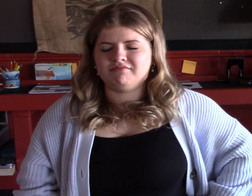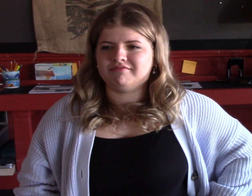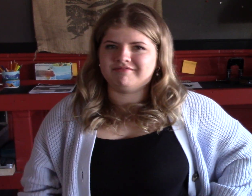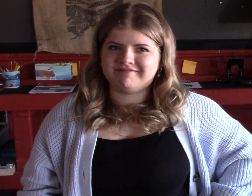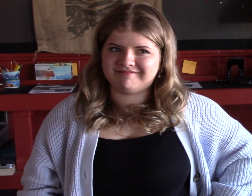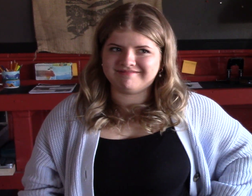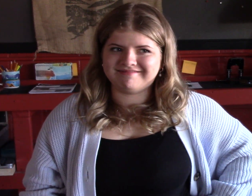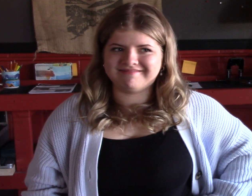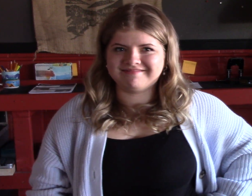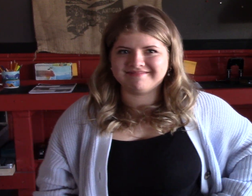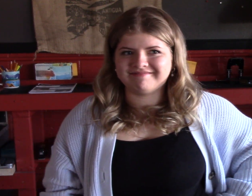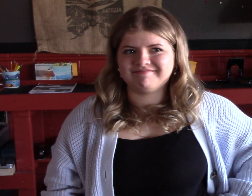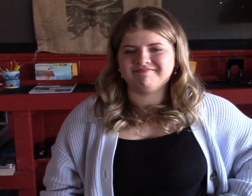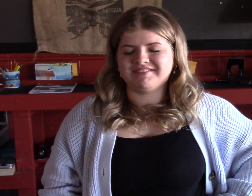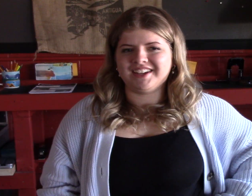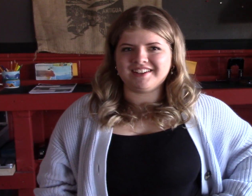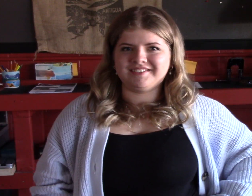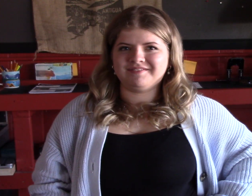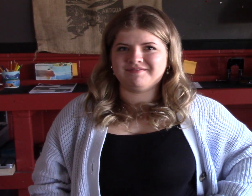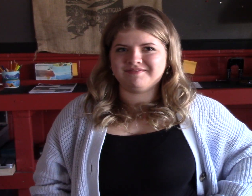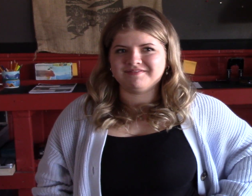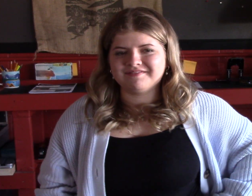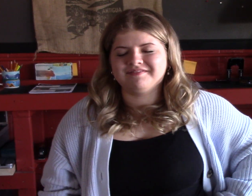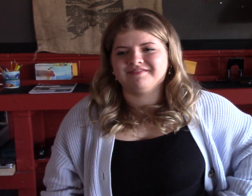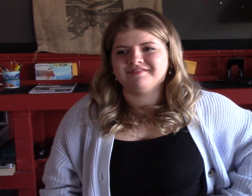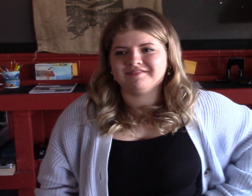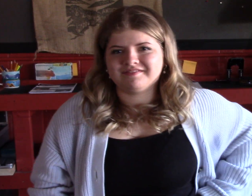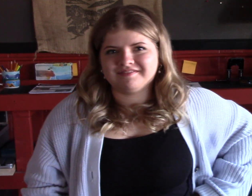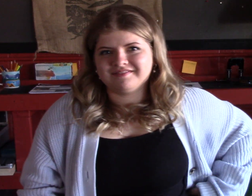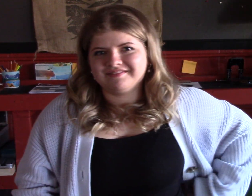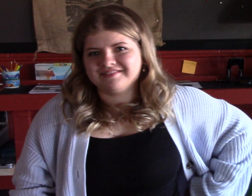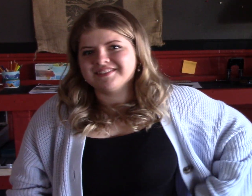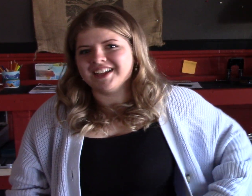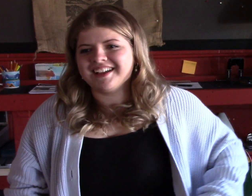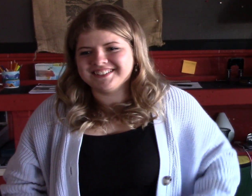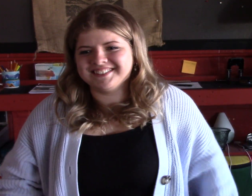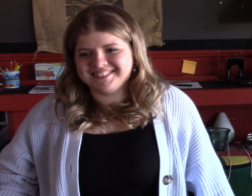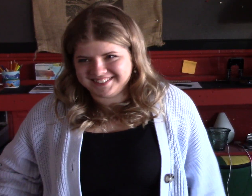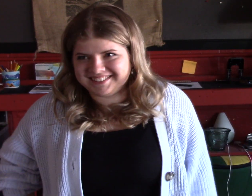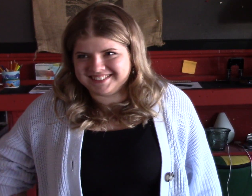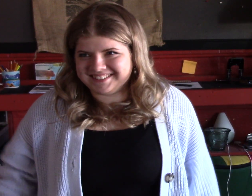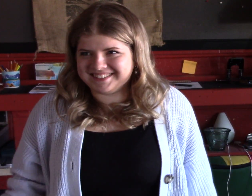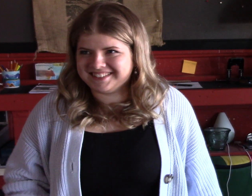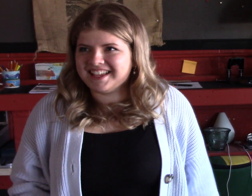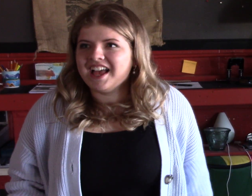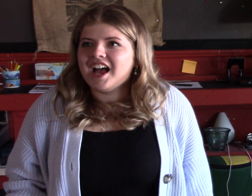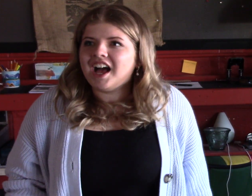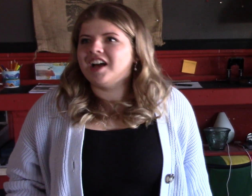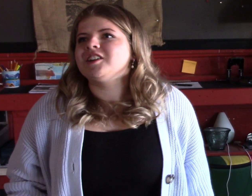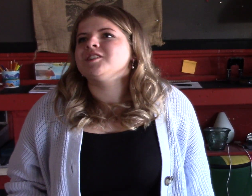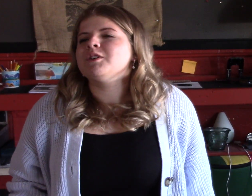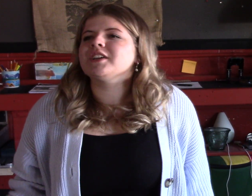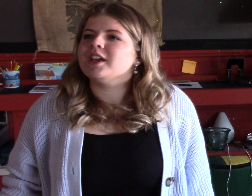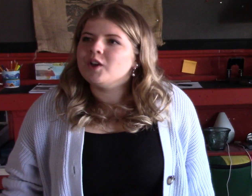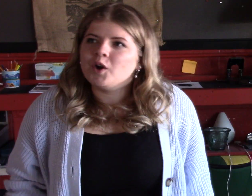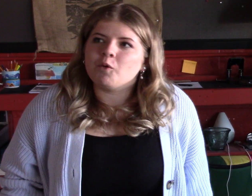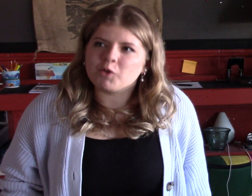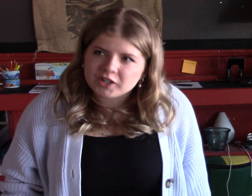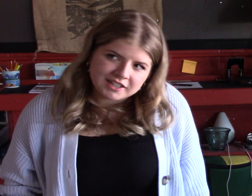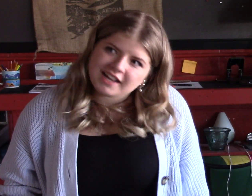Right? It's that head shake. Okay, I use this one a lot now. I'm like, don't be lazy. Yeah. Do your work. Okay, work